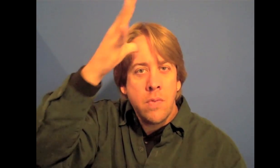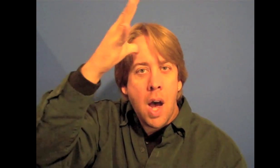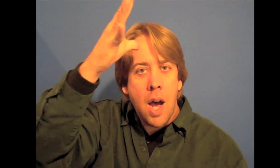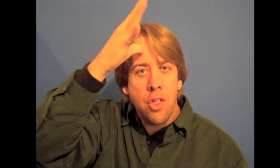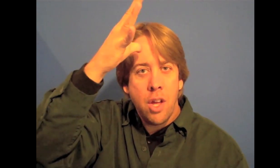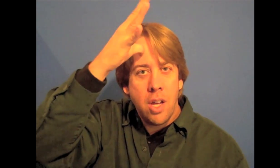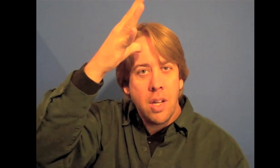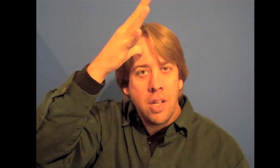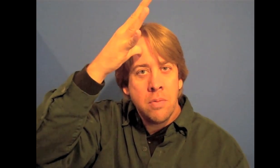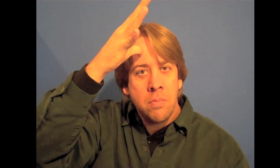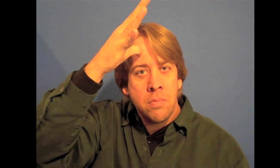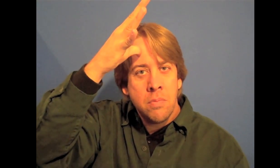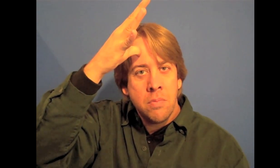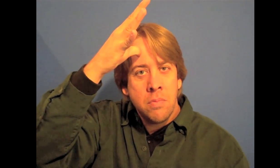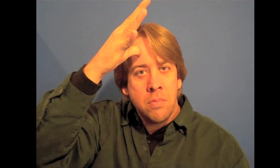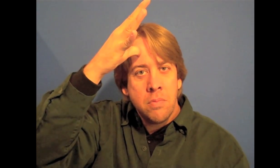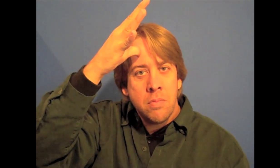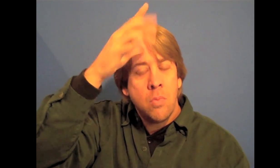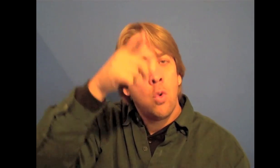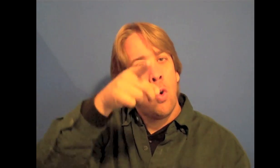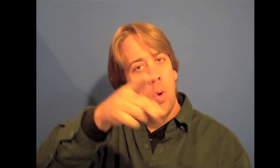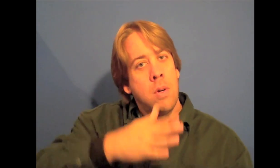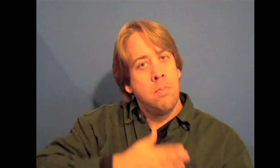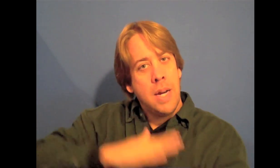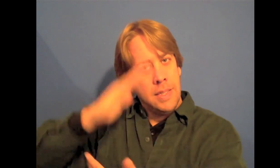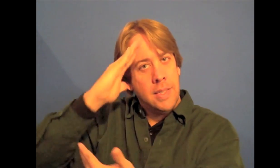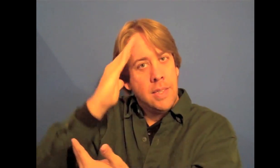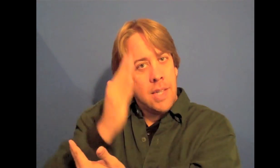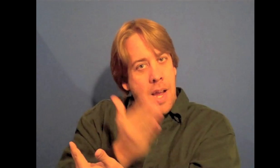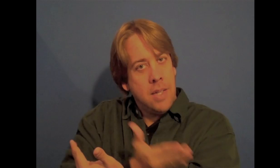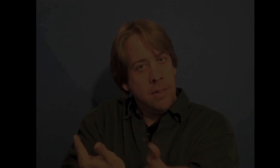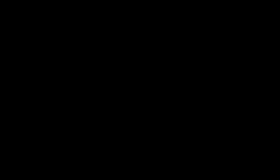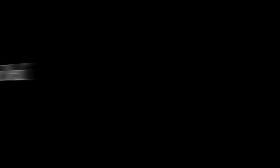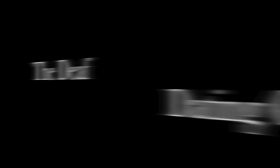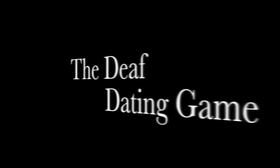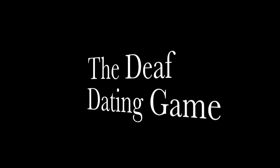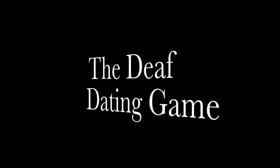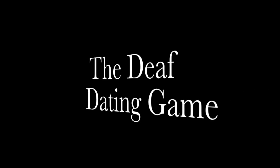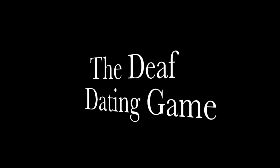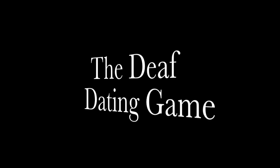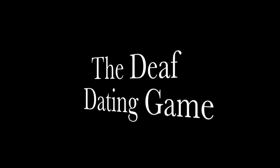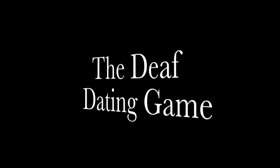Because I am your papa, and you are my tender heart.